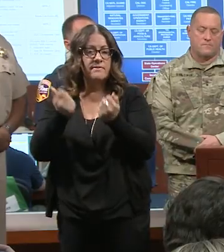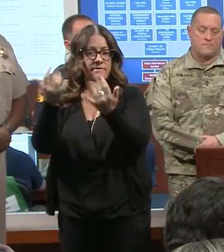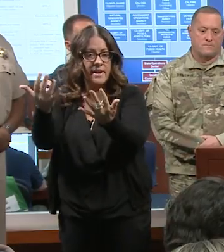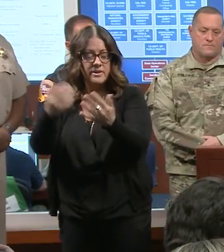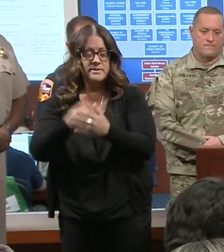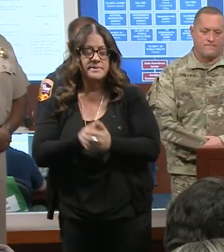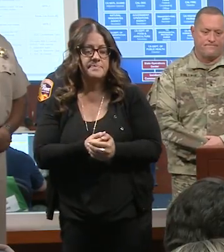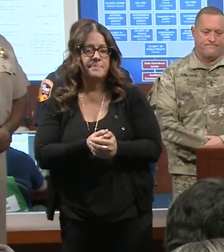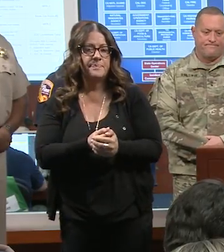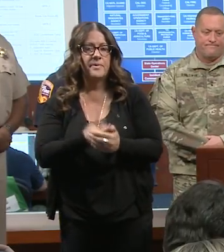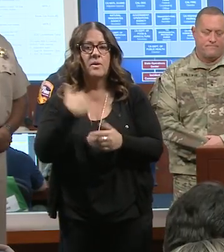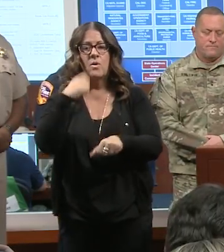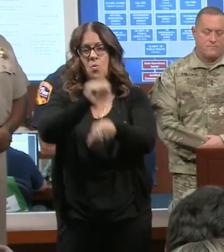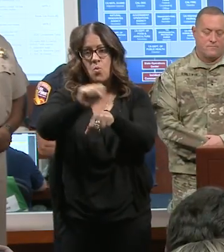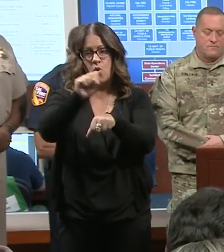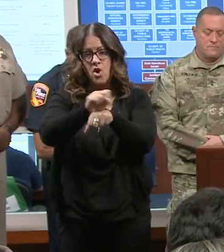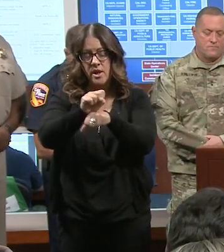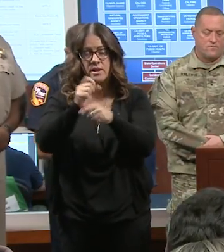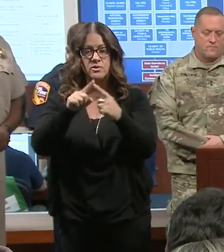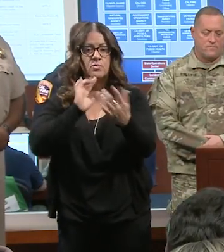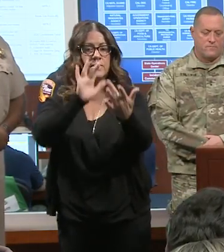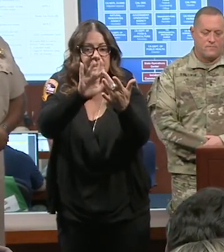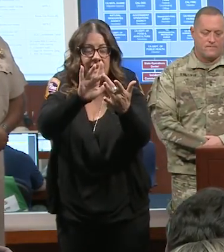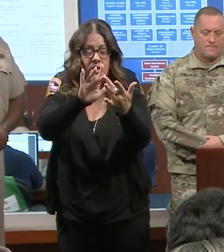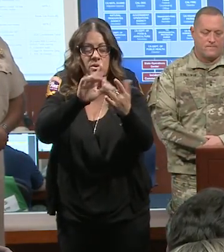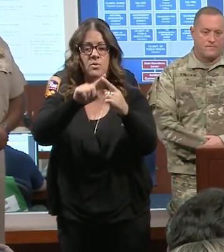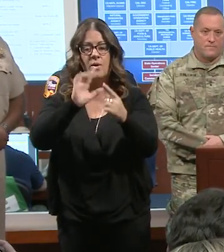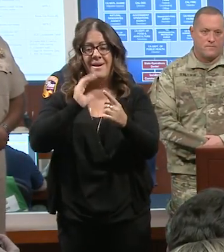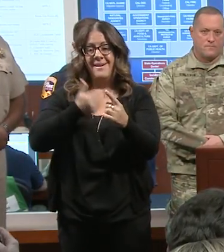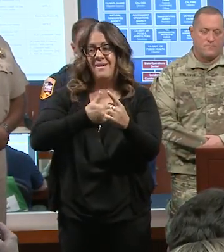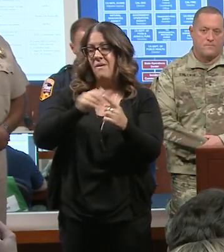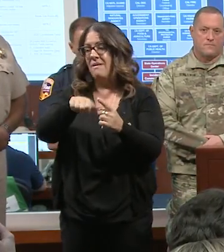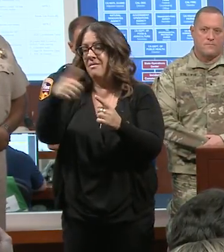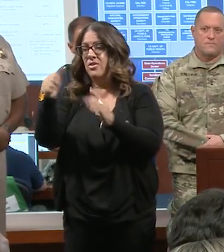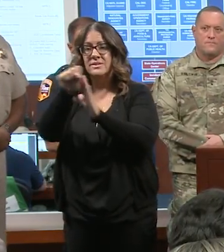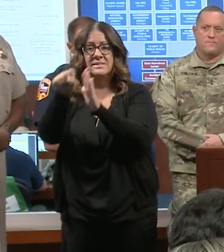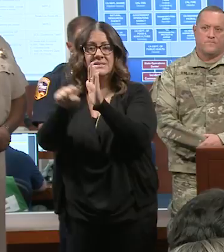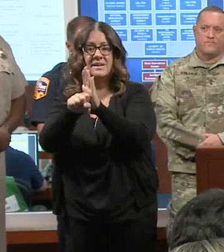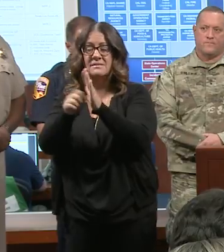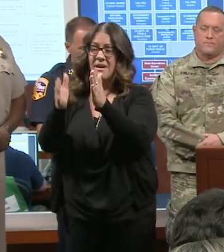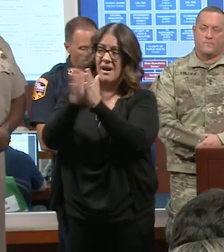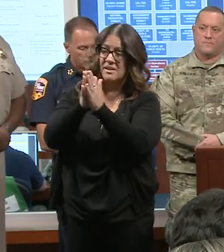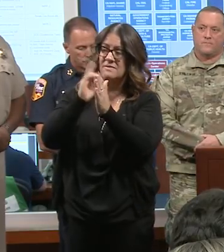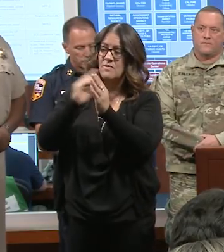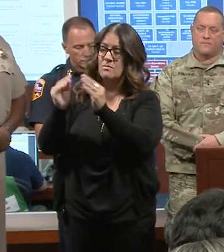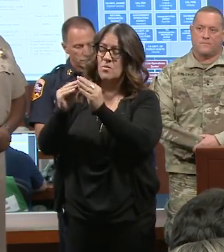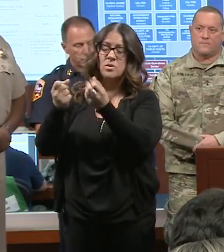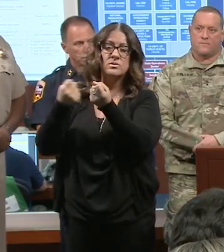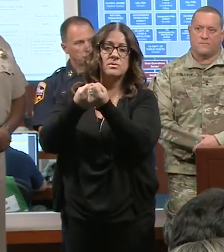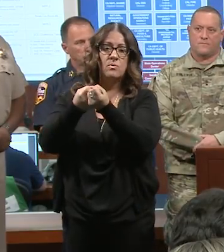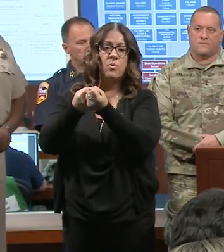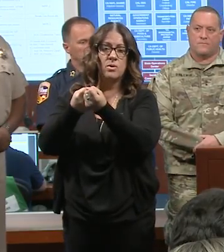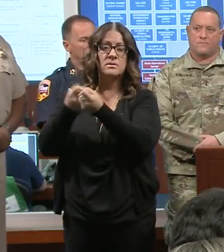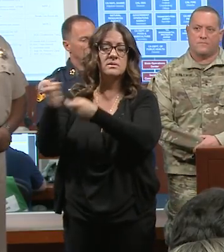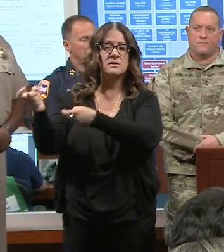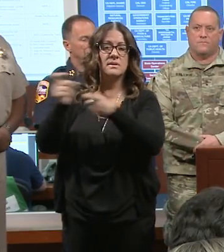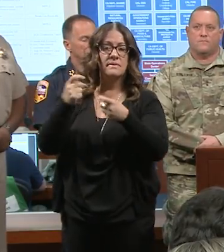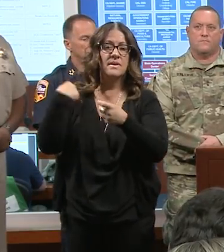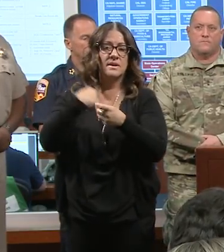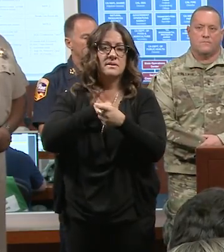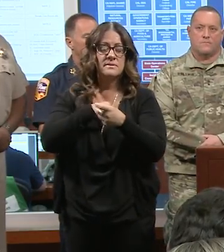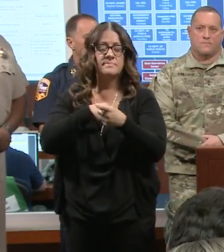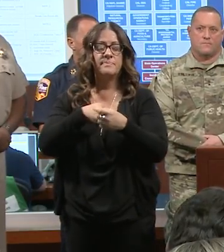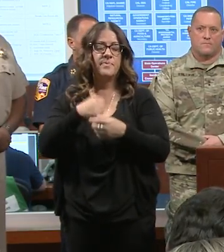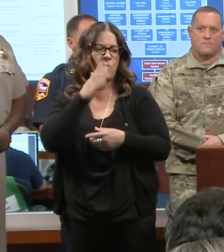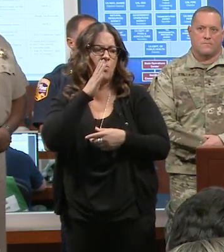we are working and reaching out and have reached out to our neighboring states for additional support, which we'll go over in the briefings in a minute